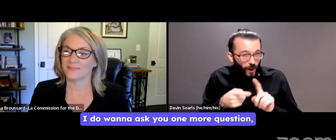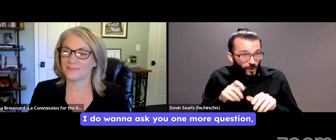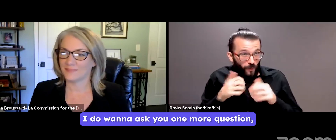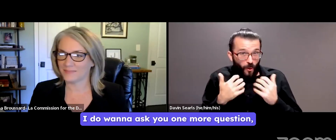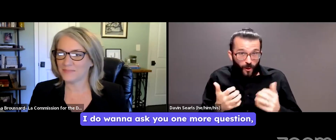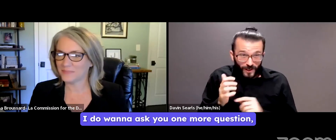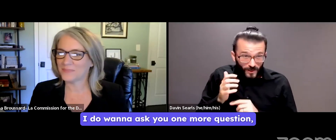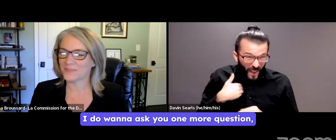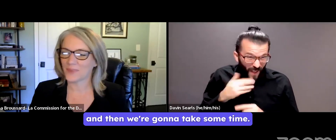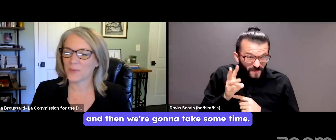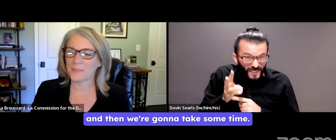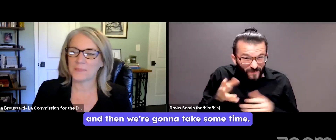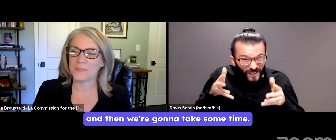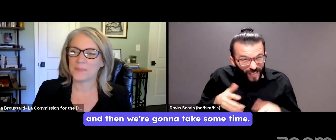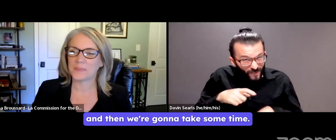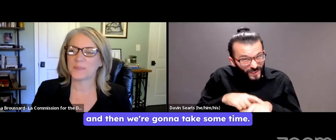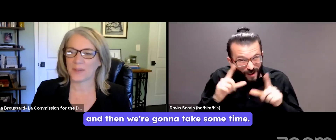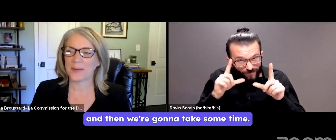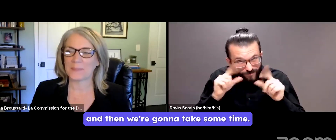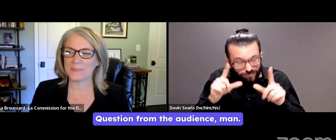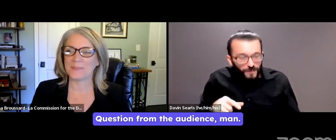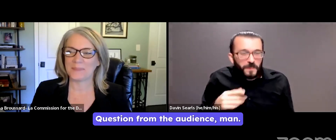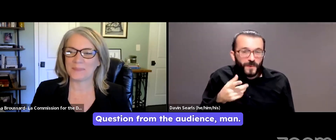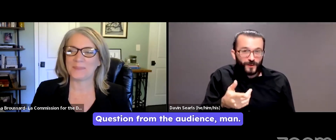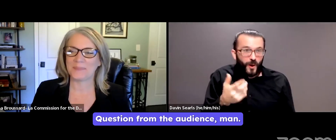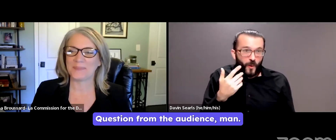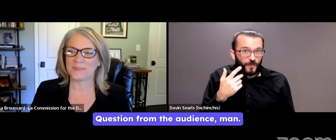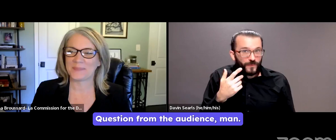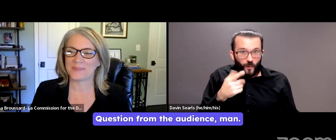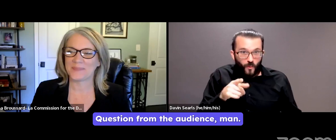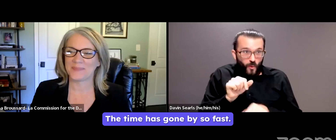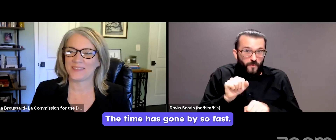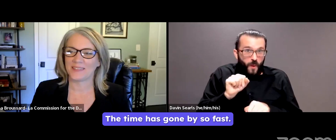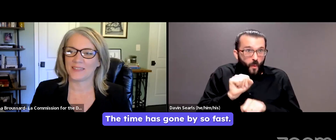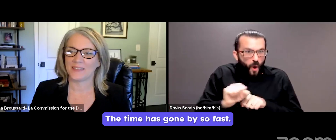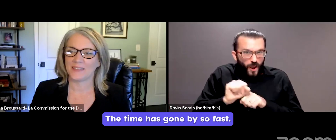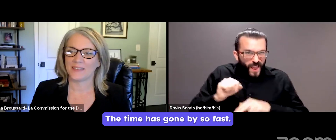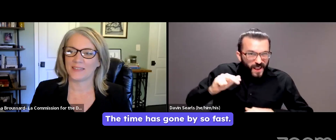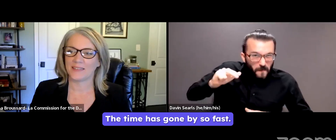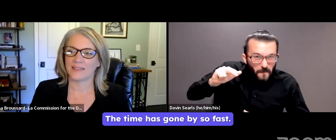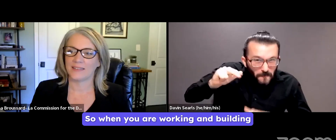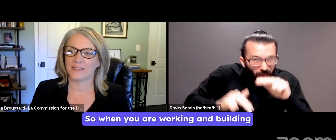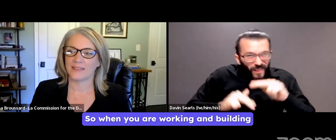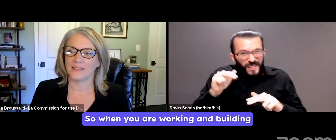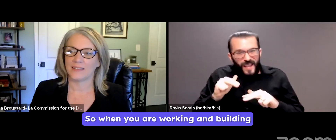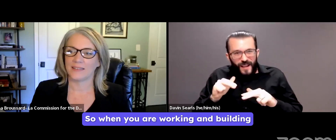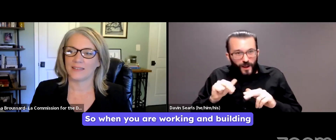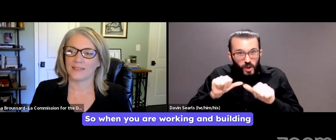more question, and then we're going to take some questions from the audience. Man, the time has gone by so fast. So,